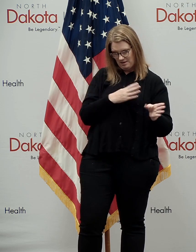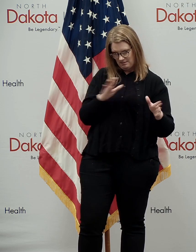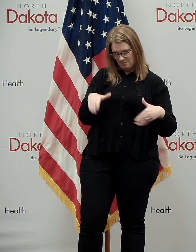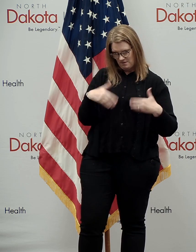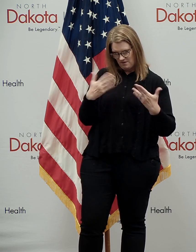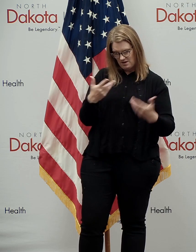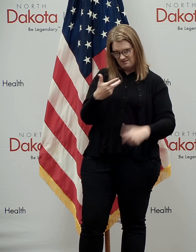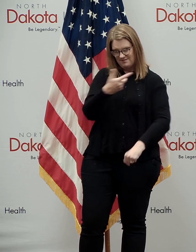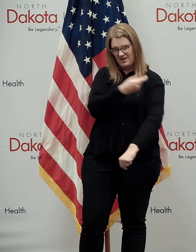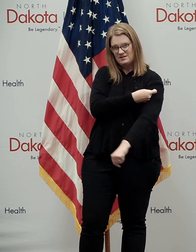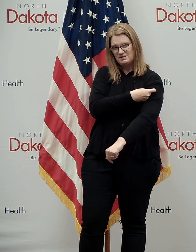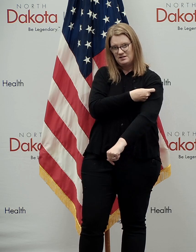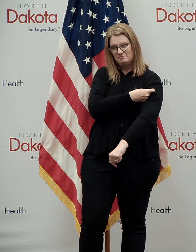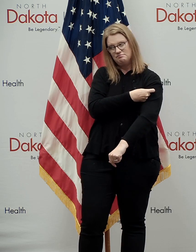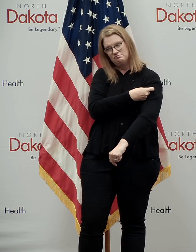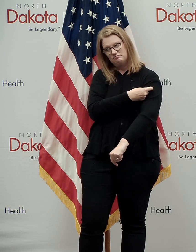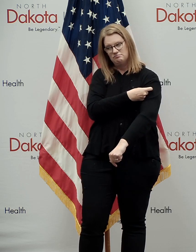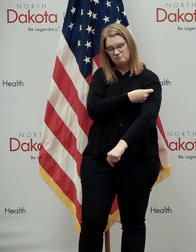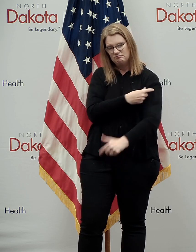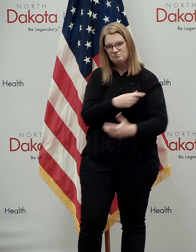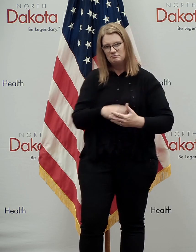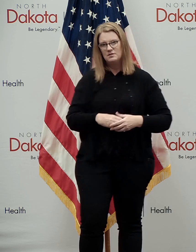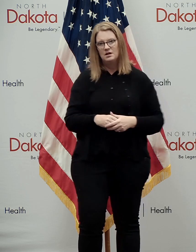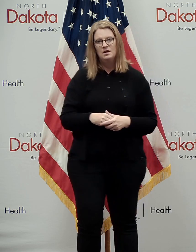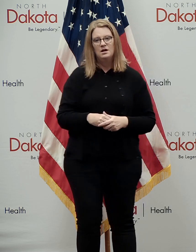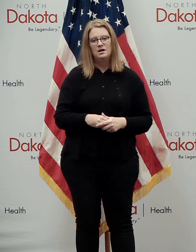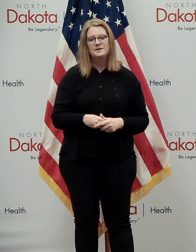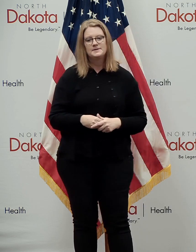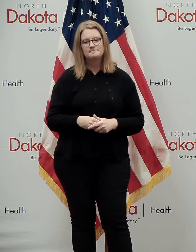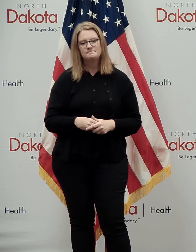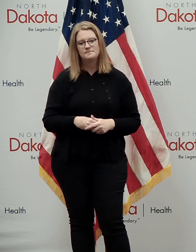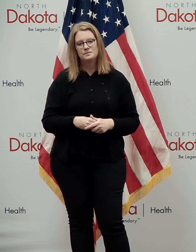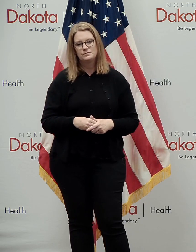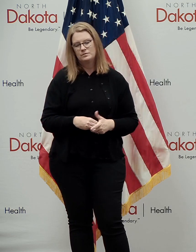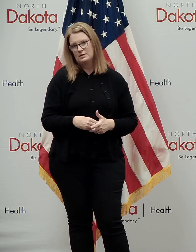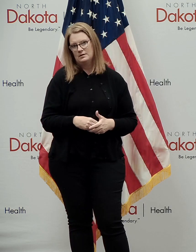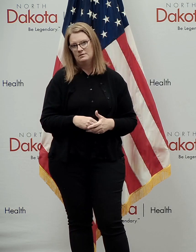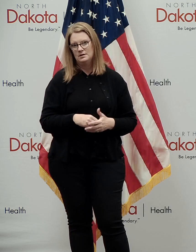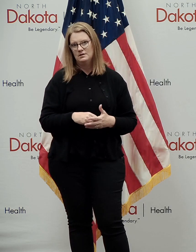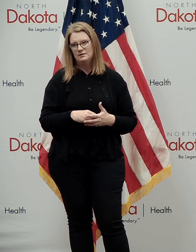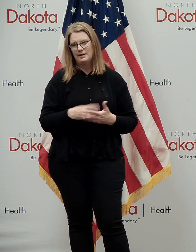distribution of that. Certainly, I'm sure that they'll try